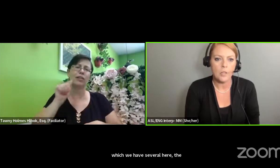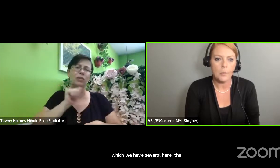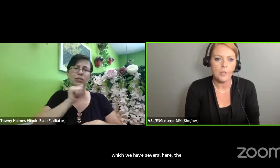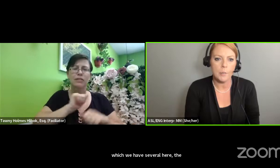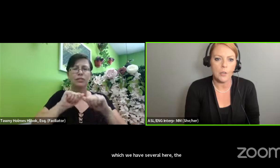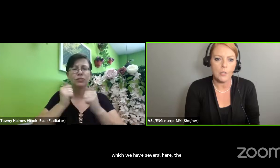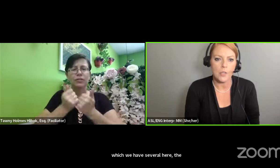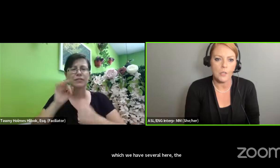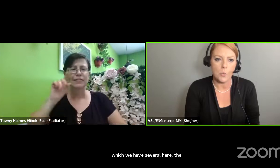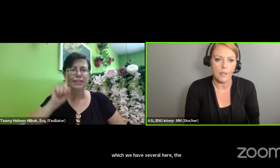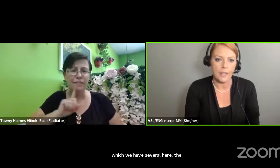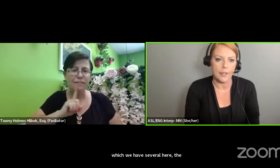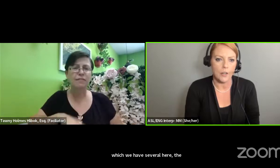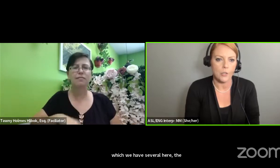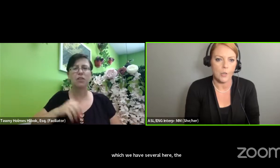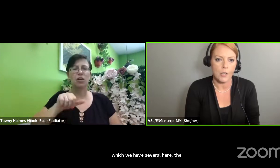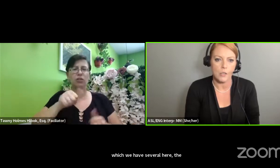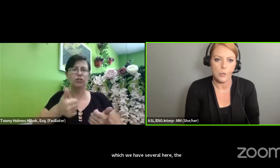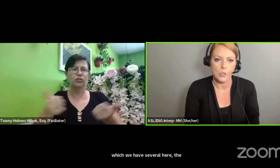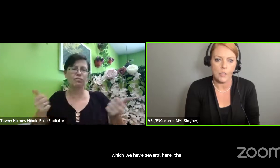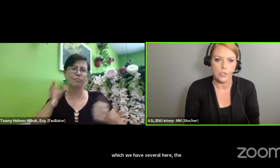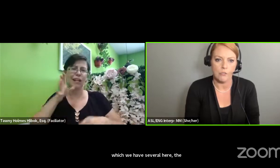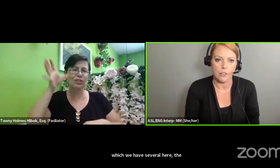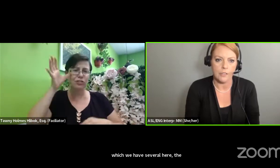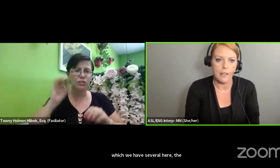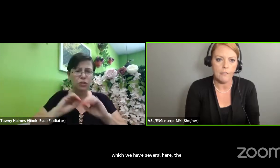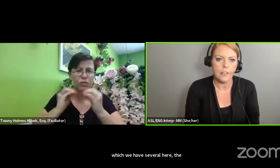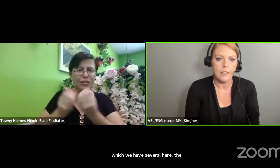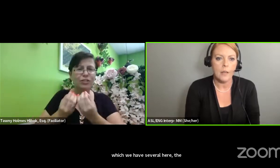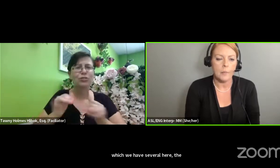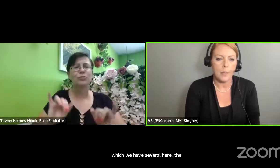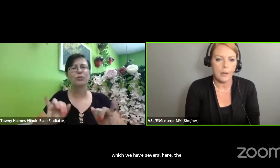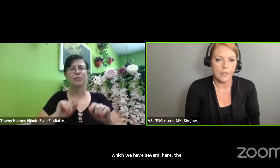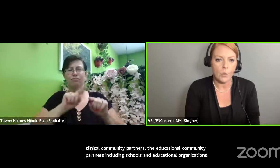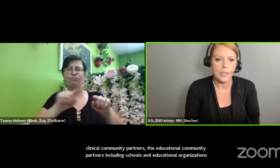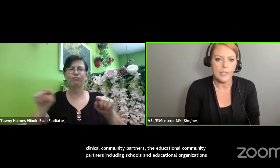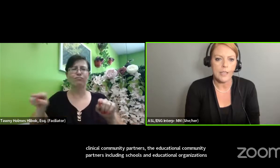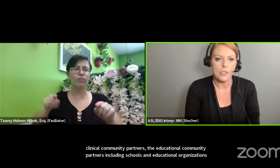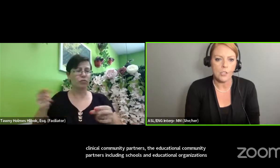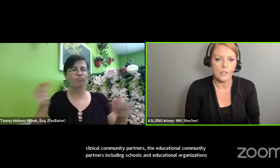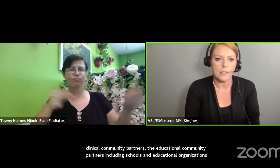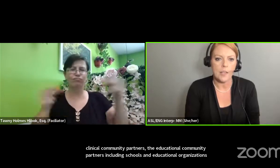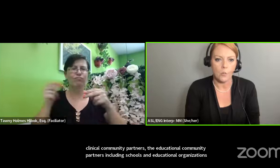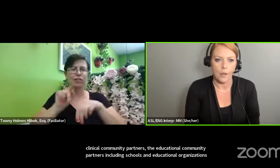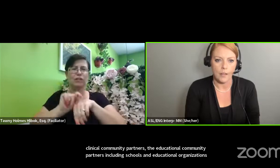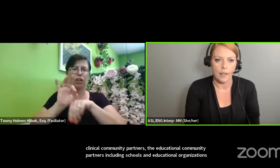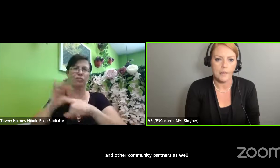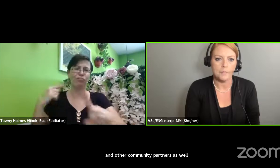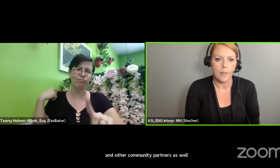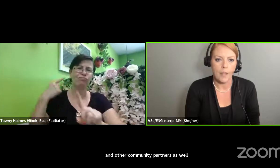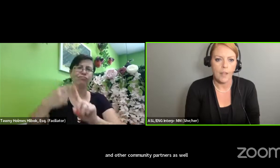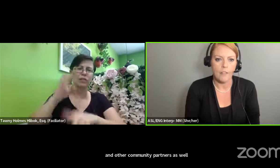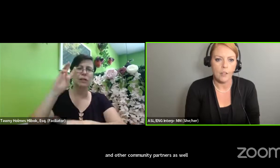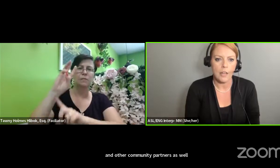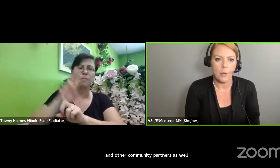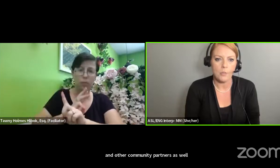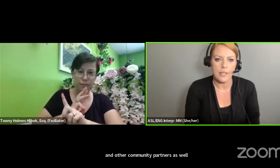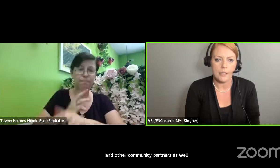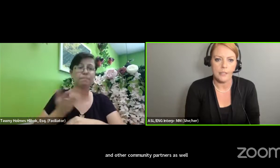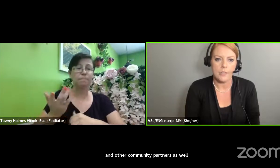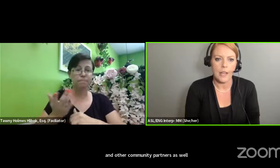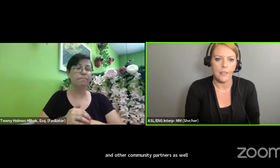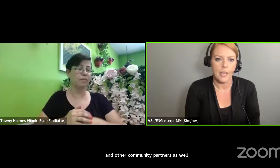and other community partners as well, like the Arizona Association for the Deaf, parent organizations, and whatnot, have all